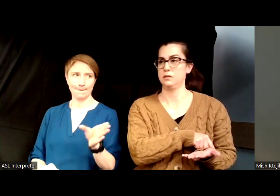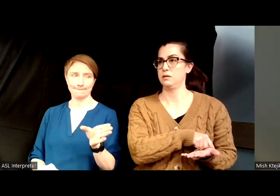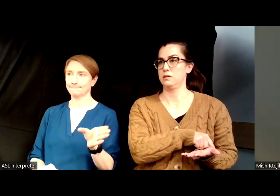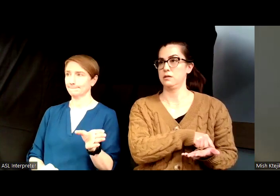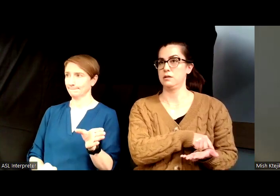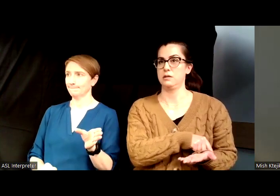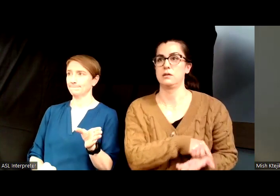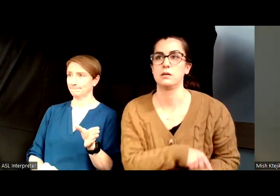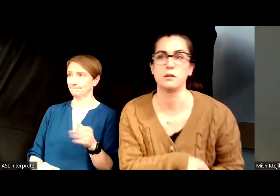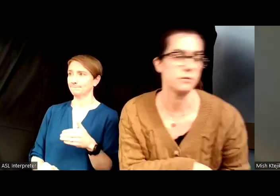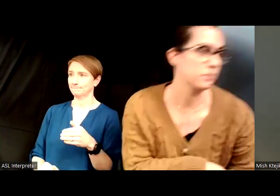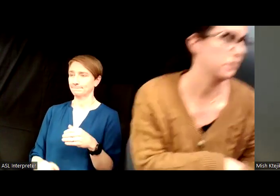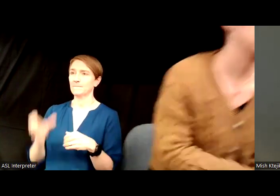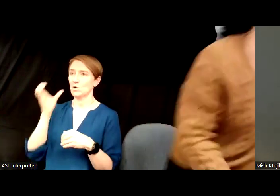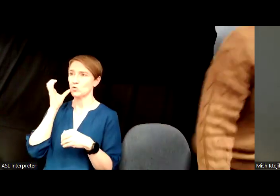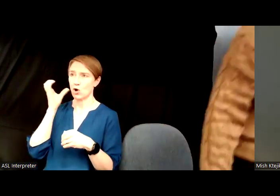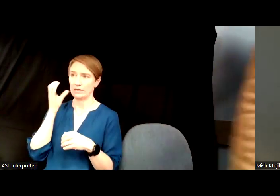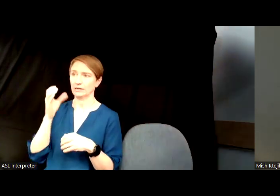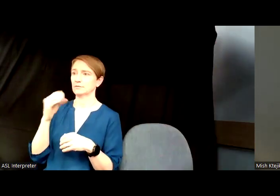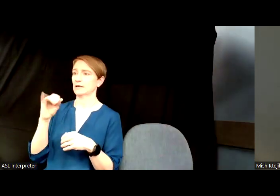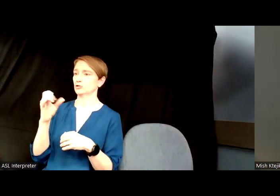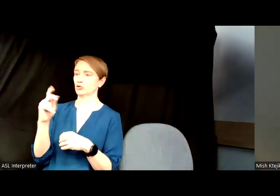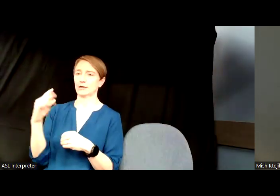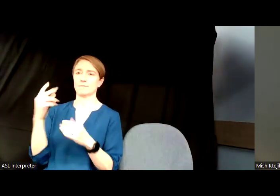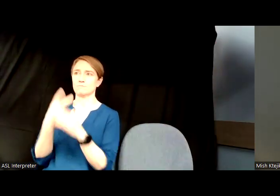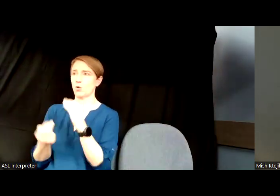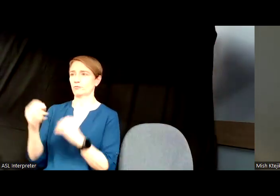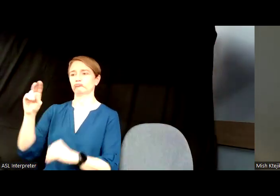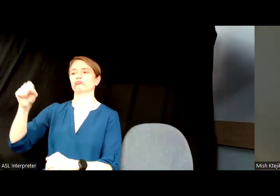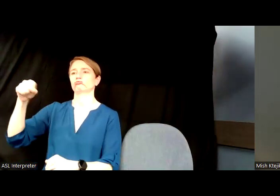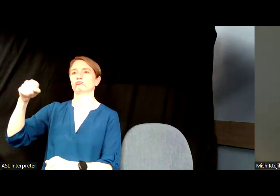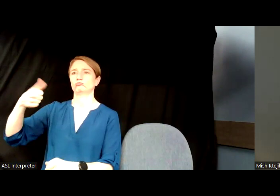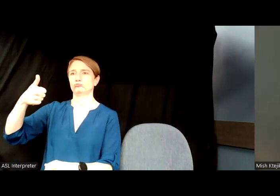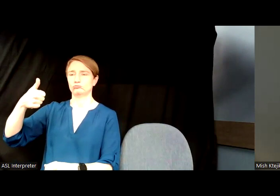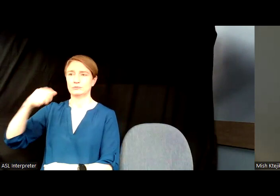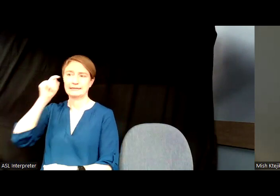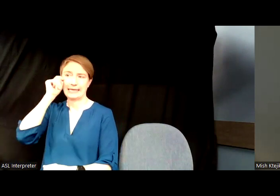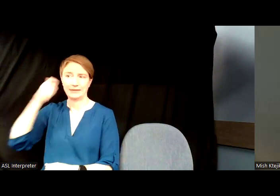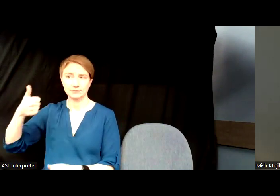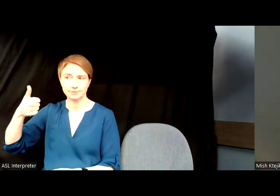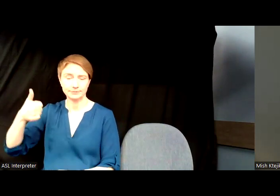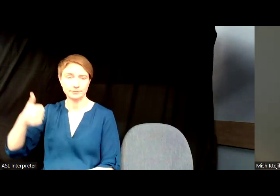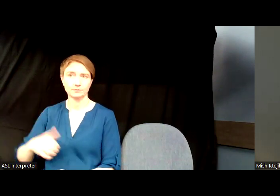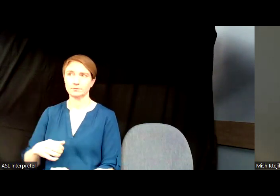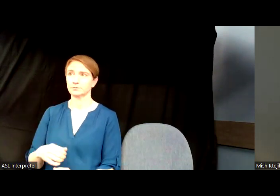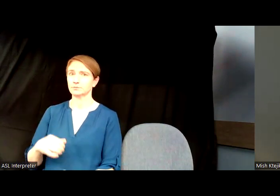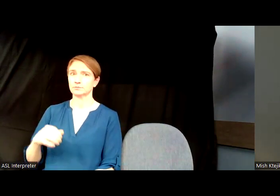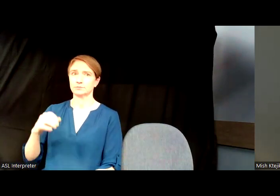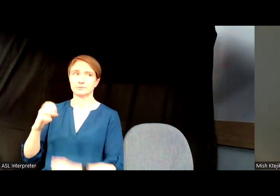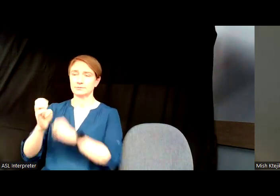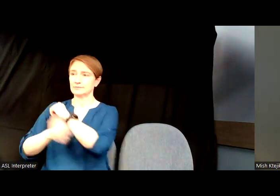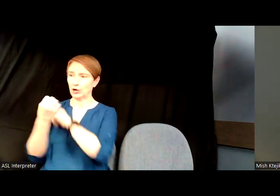nods in the room. Molly is giving a thumbs up. This is Jack giving a thumbs up. Tammy Adams is giving a thumbs up. And so is